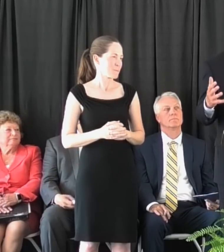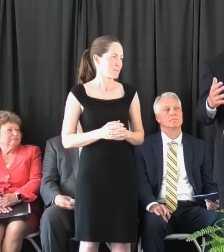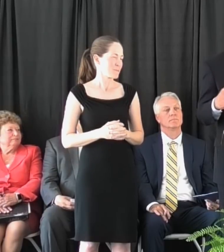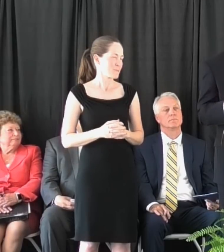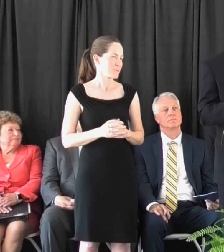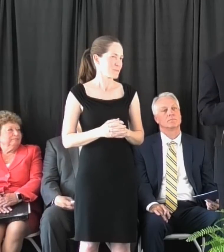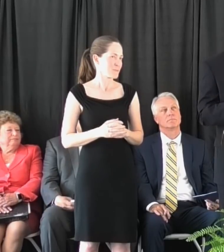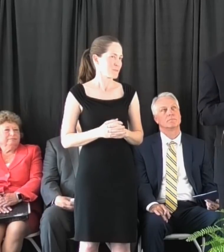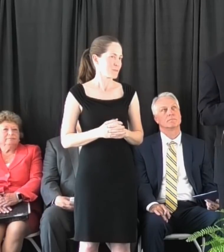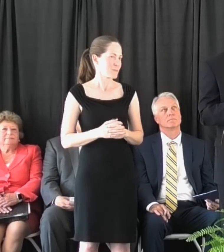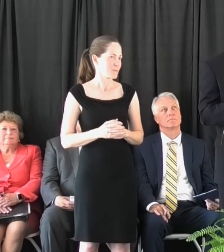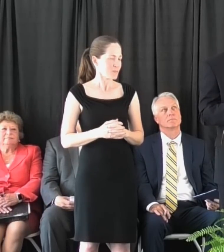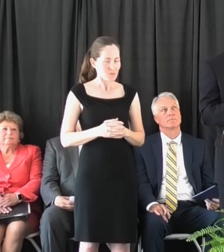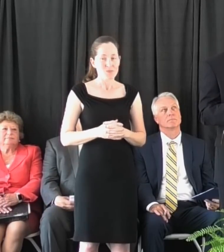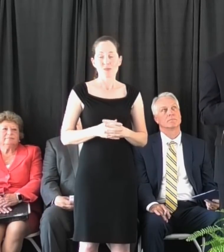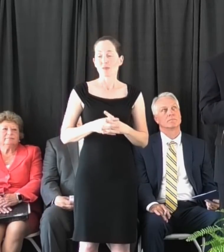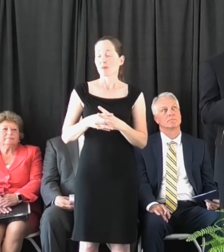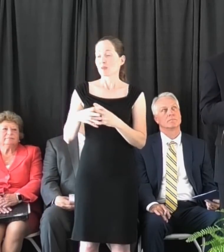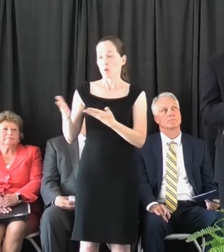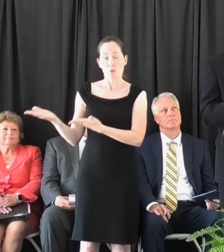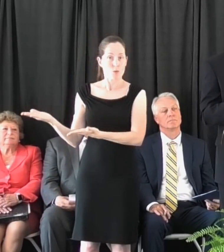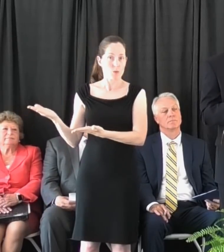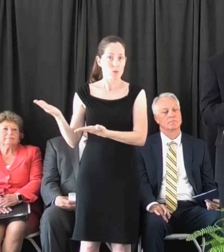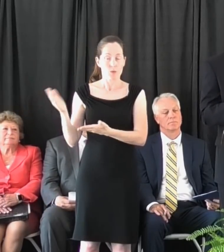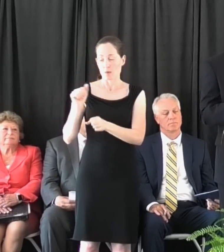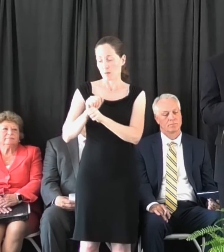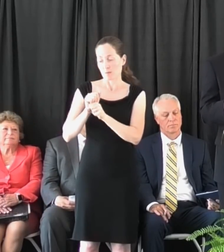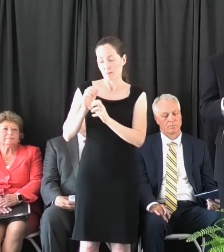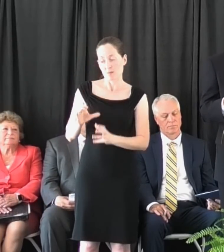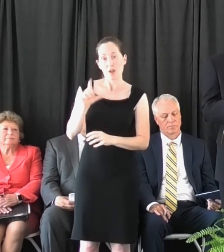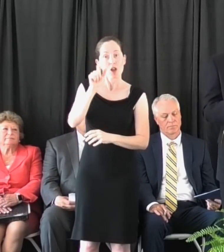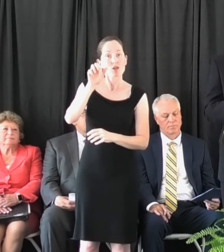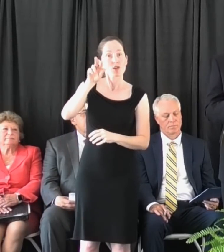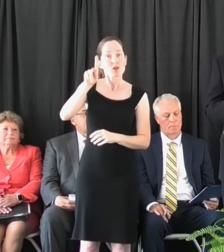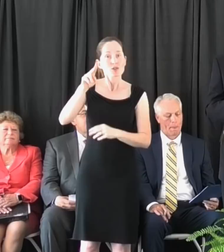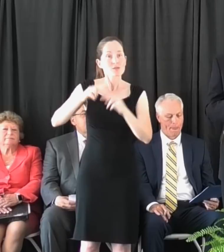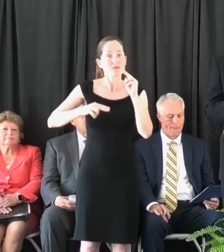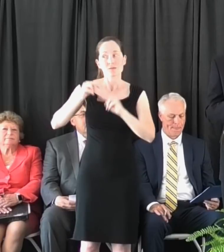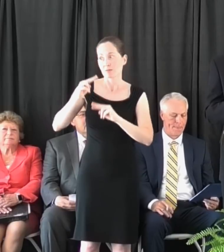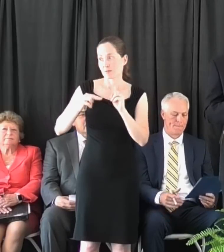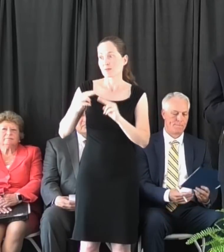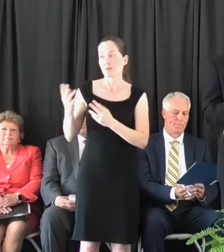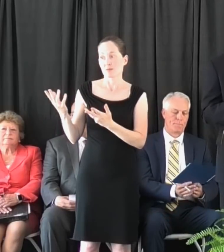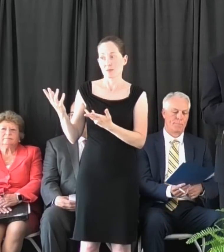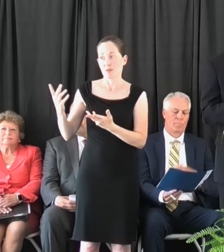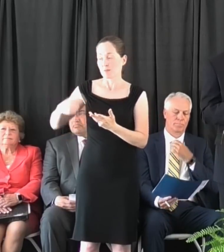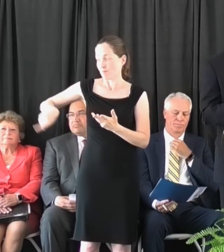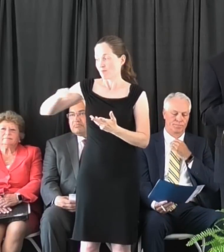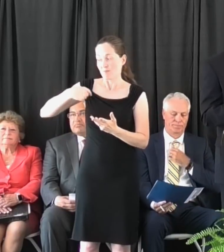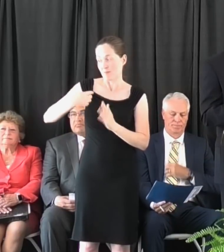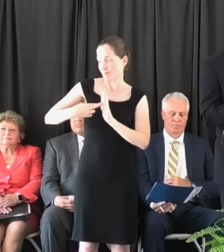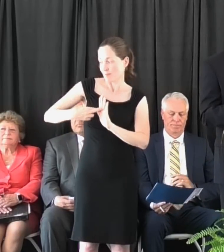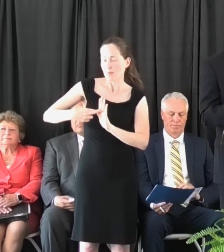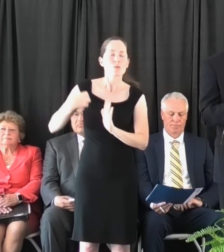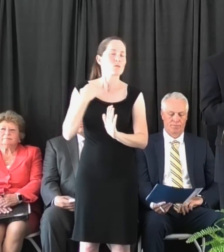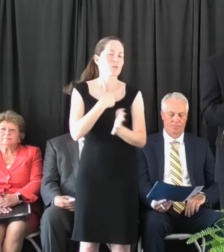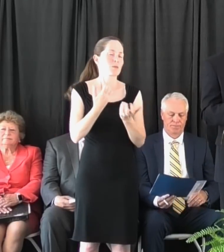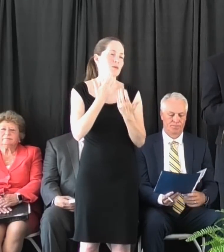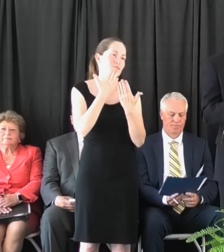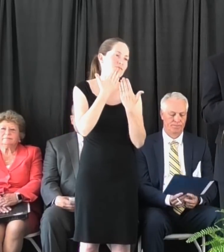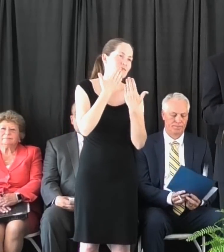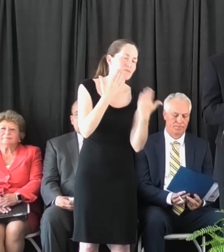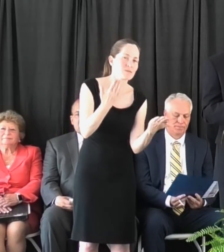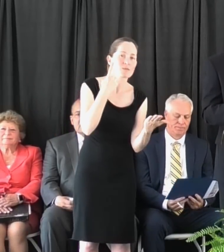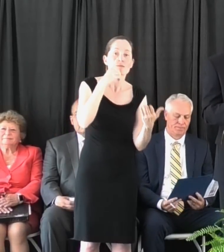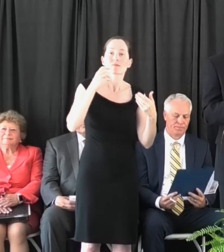behalf of all the employees at Clark Construction, we thank you for your energy. We thank you for giving us the opportunity to work here with you and to